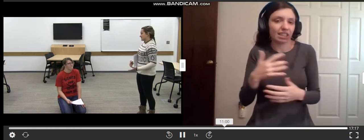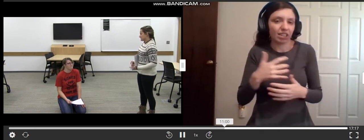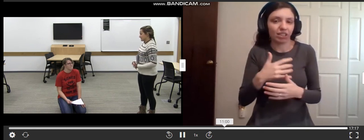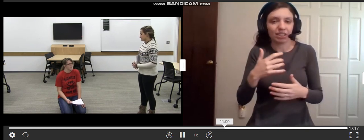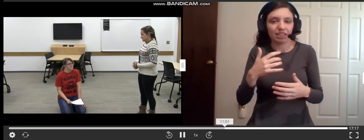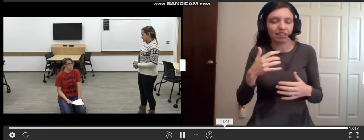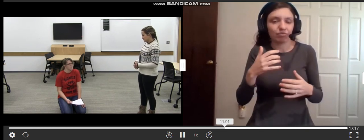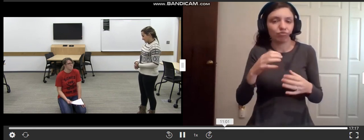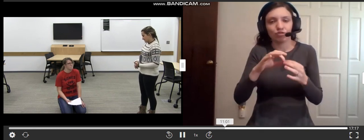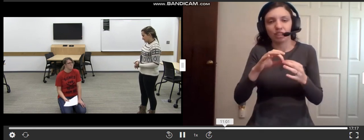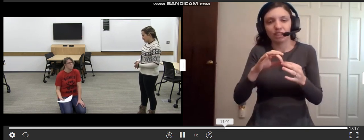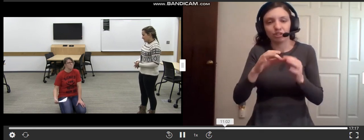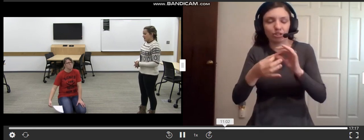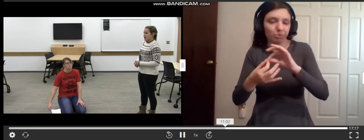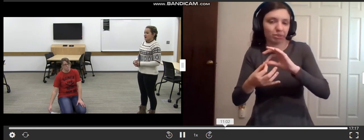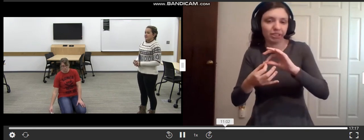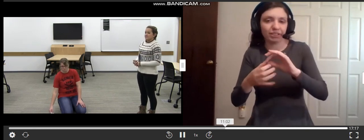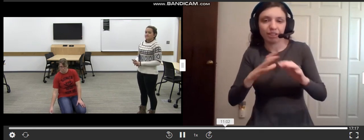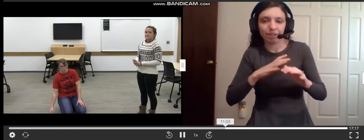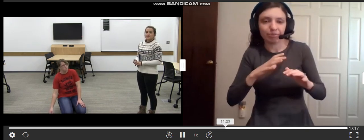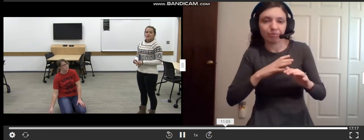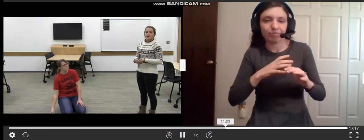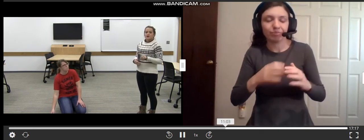would translate just fine.